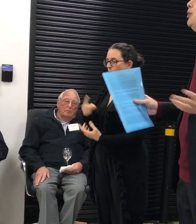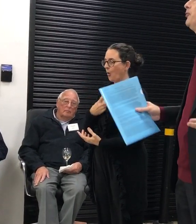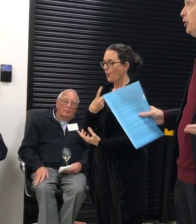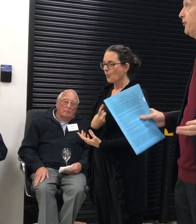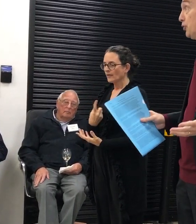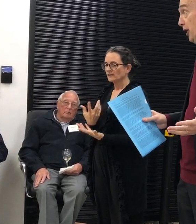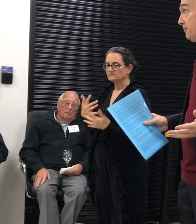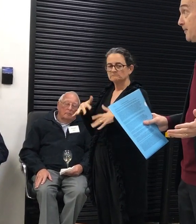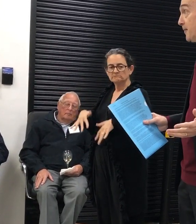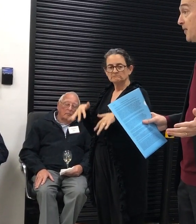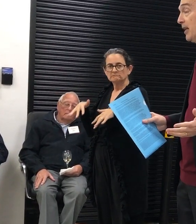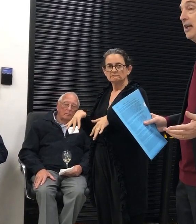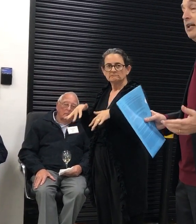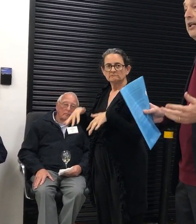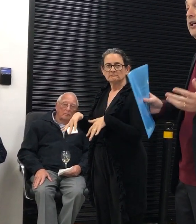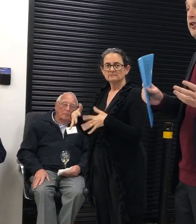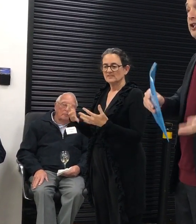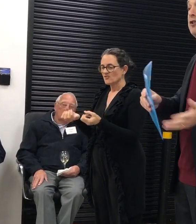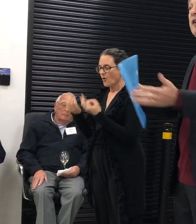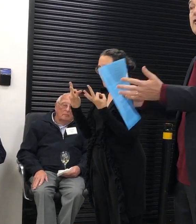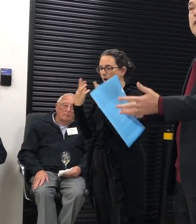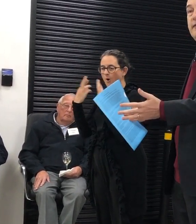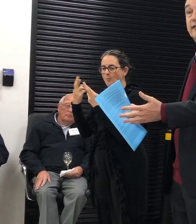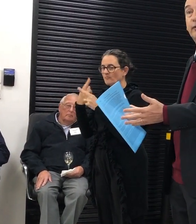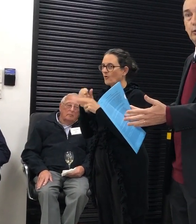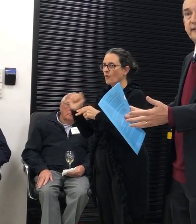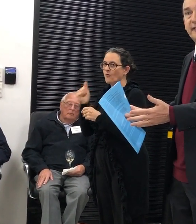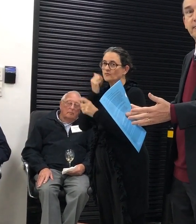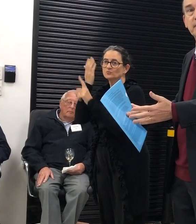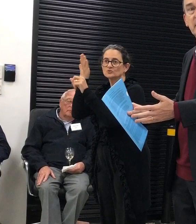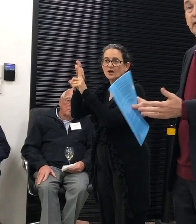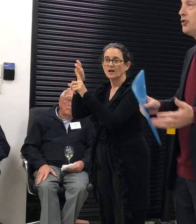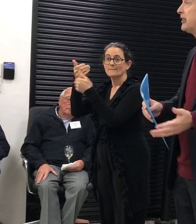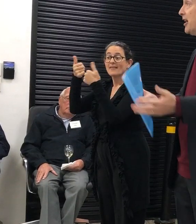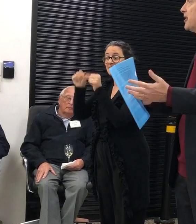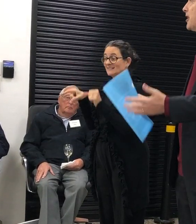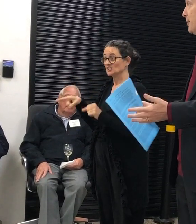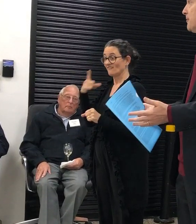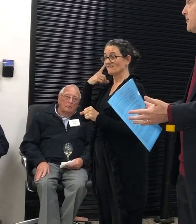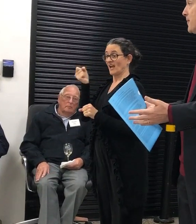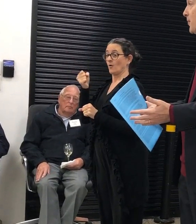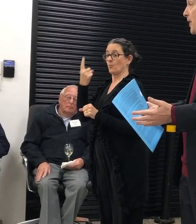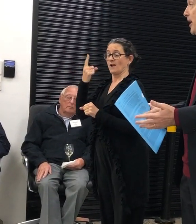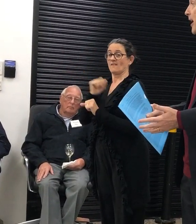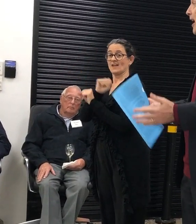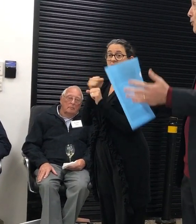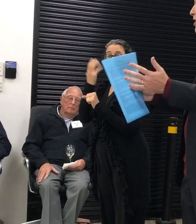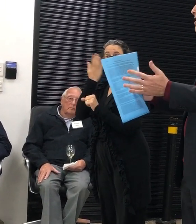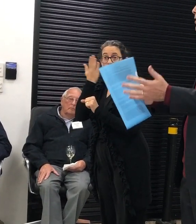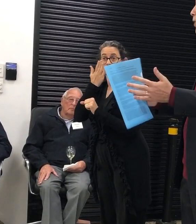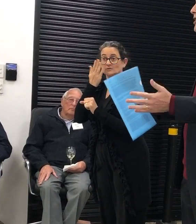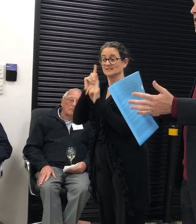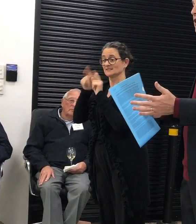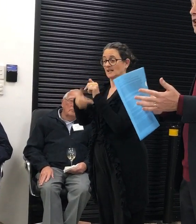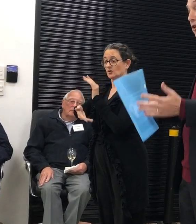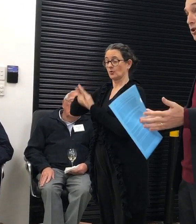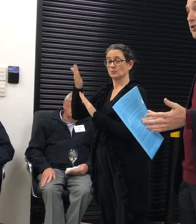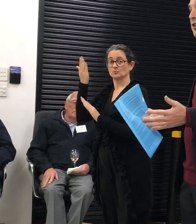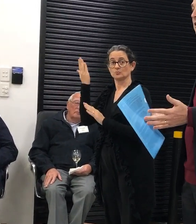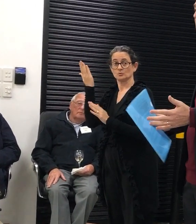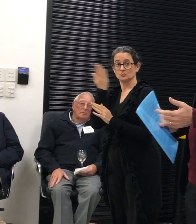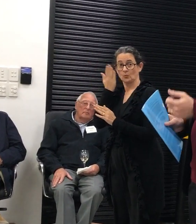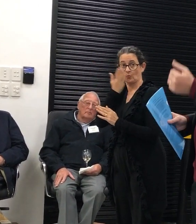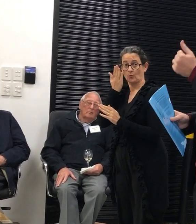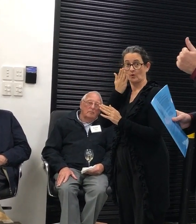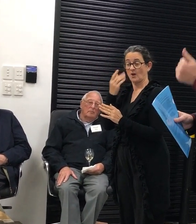had no hope for her future. Then she found one of our schools. She started coming. And within that 1 year, she